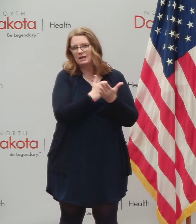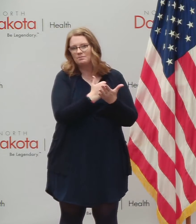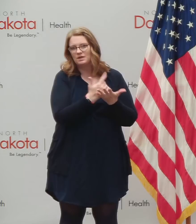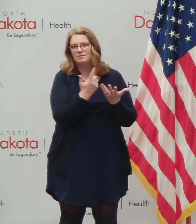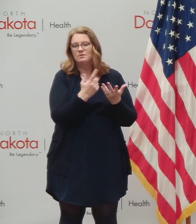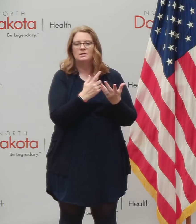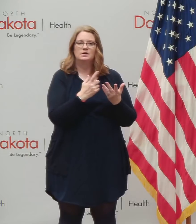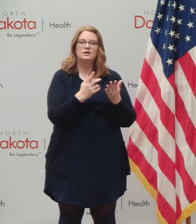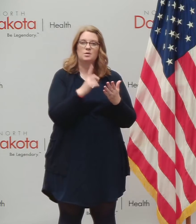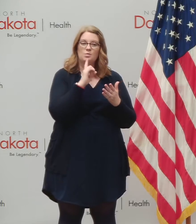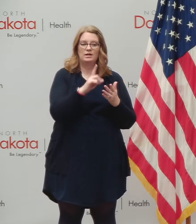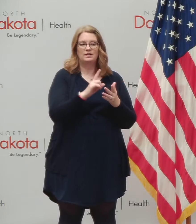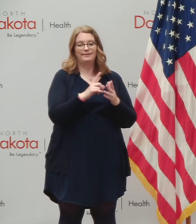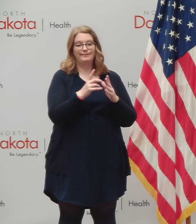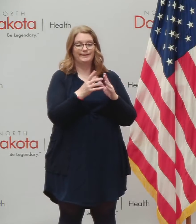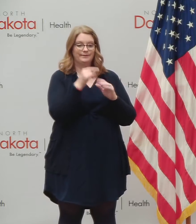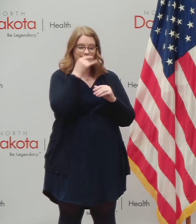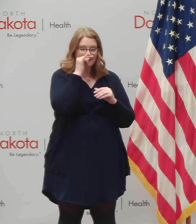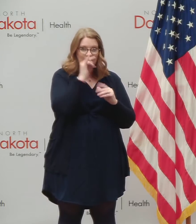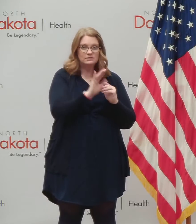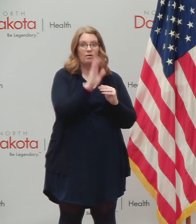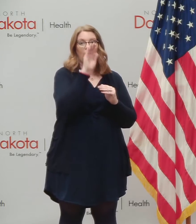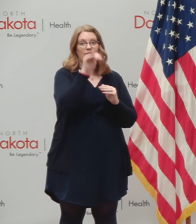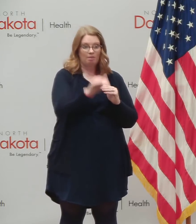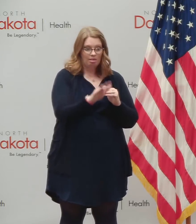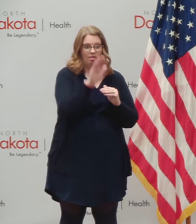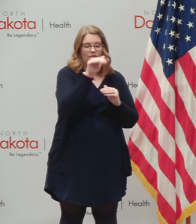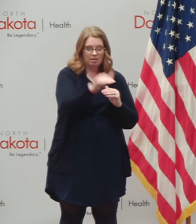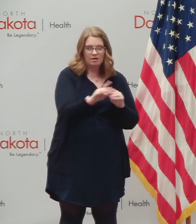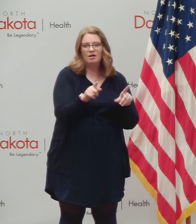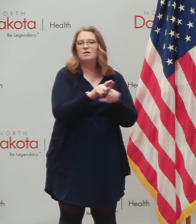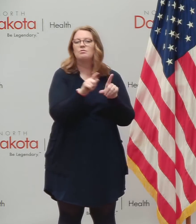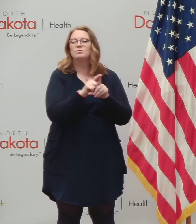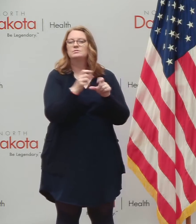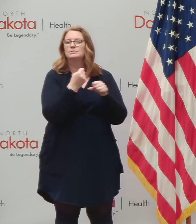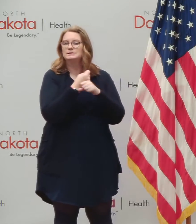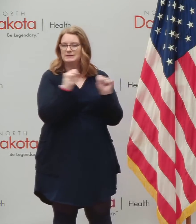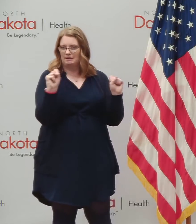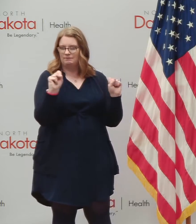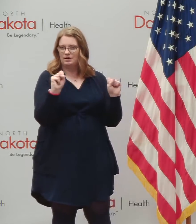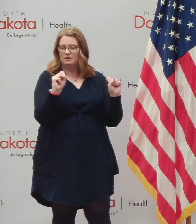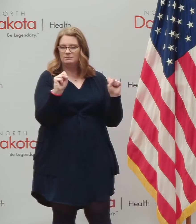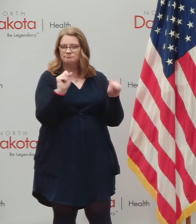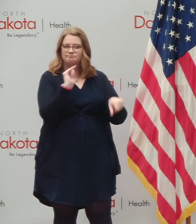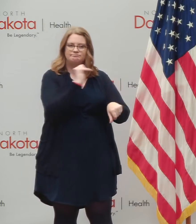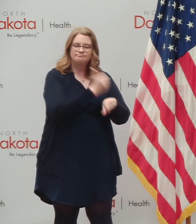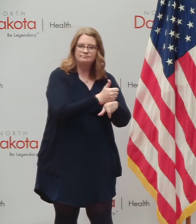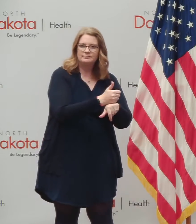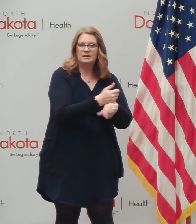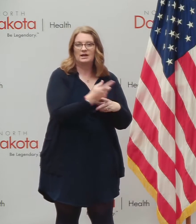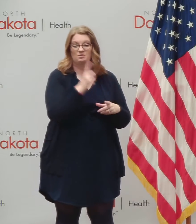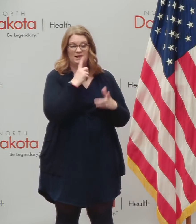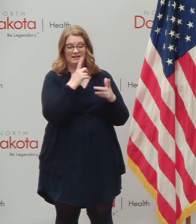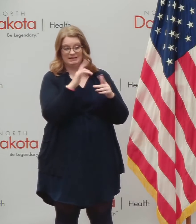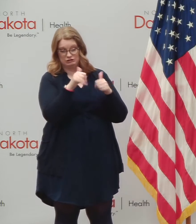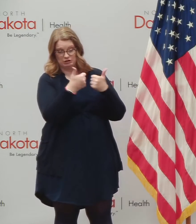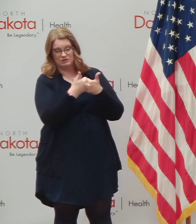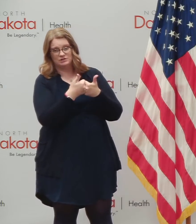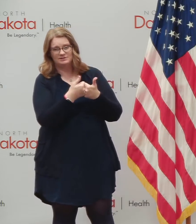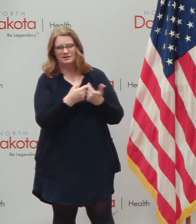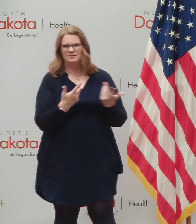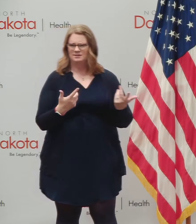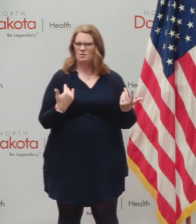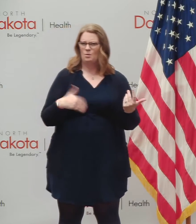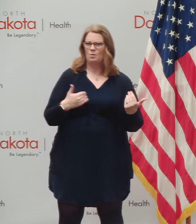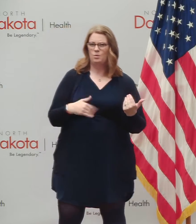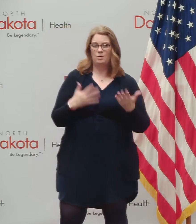of attendance and with the added health and safety practices and the staffing challenges they face. So again, our gratitude goes out